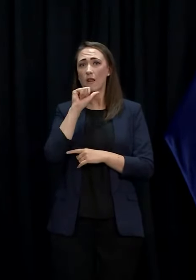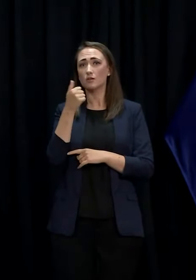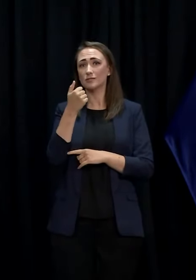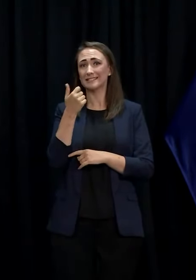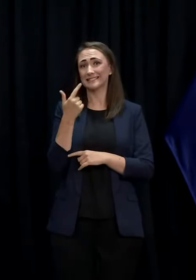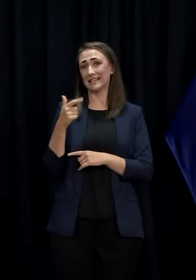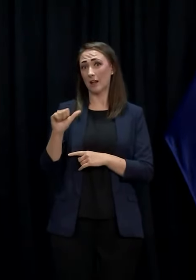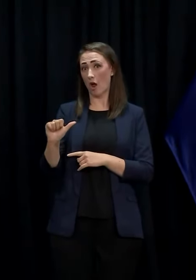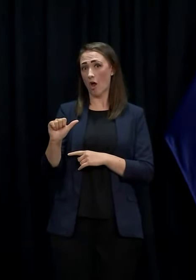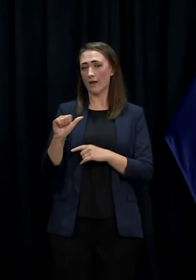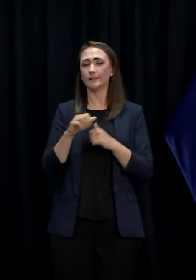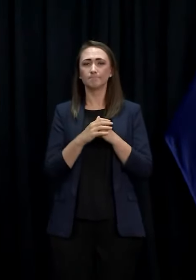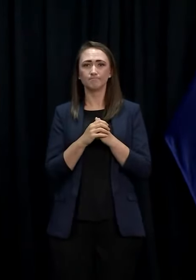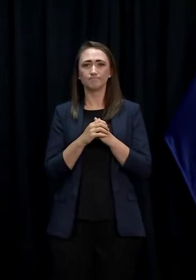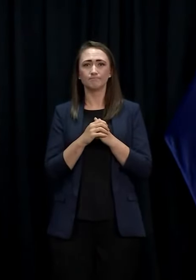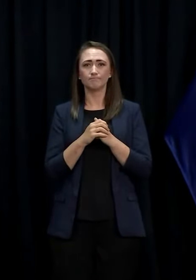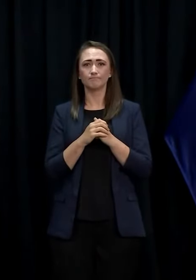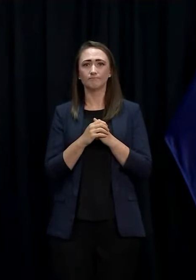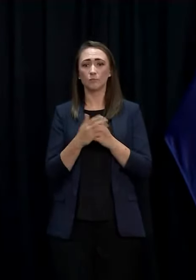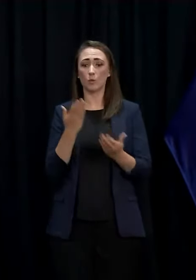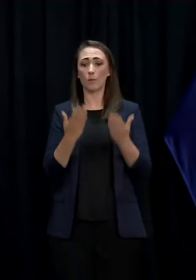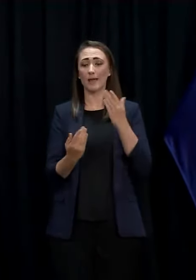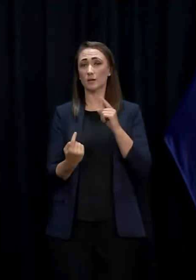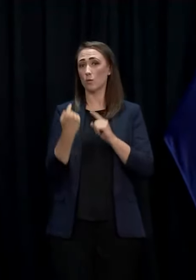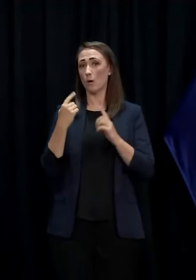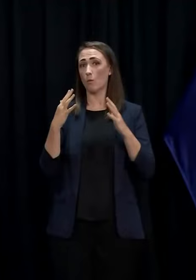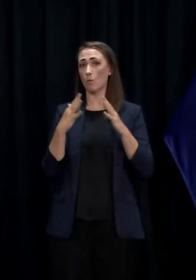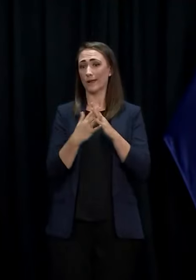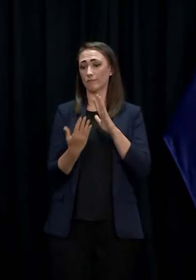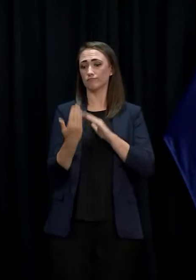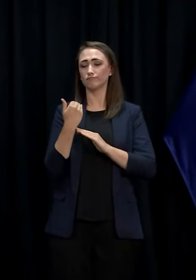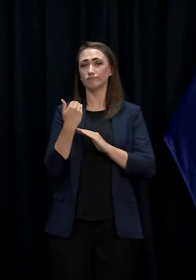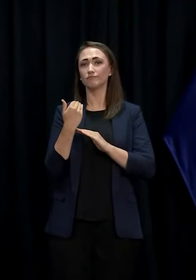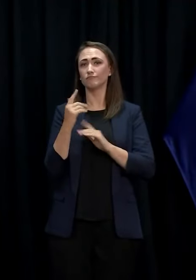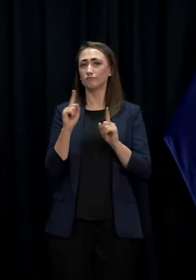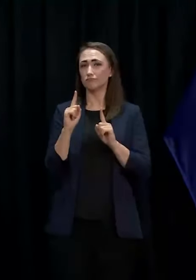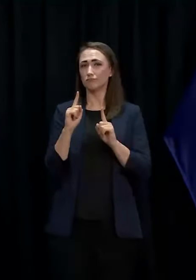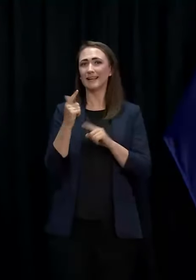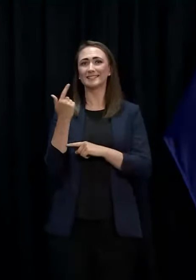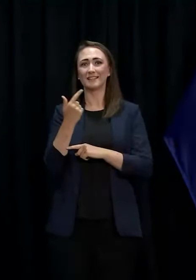14,969, which compared with just a week ago, last Wednesday, was